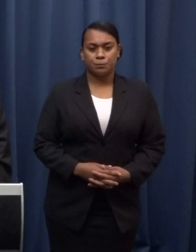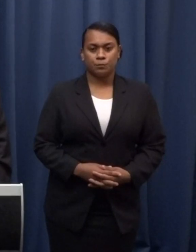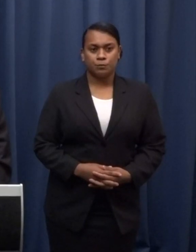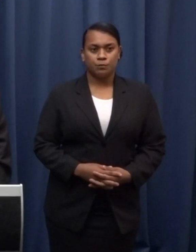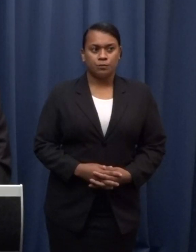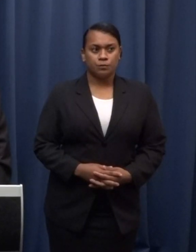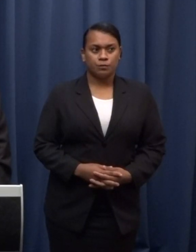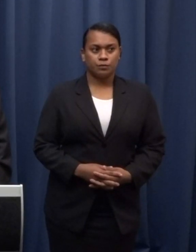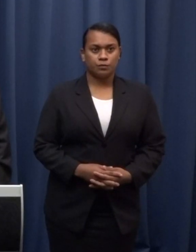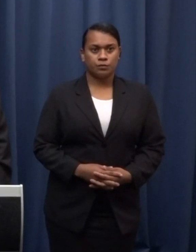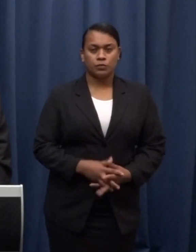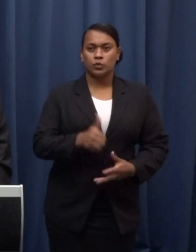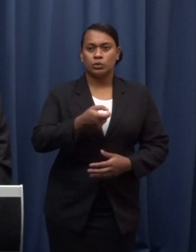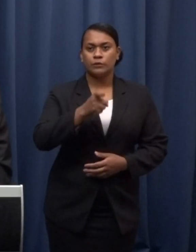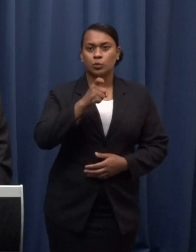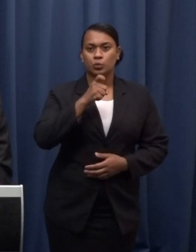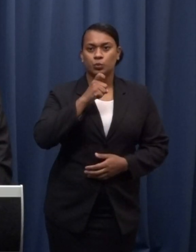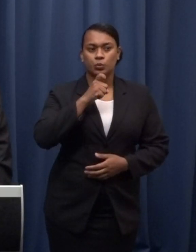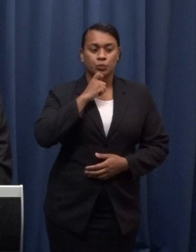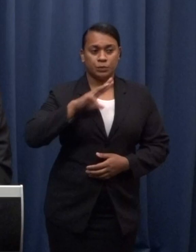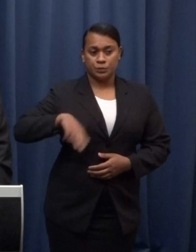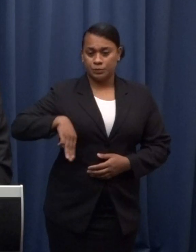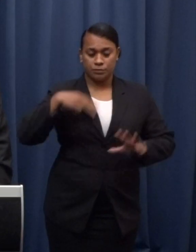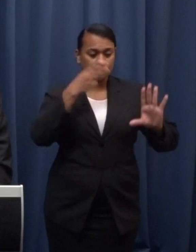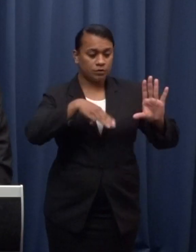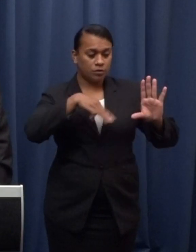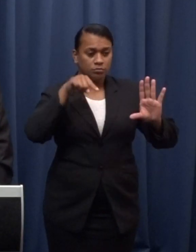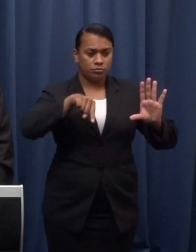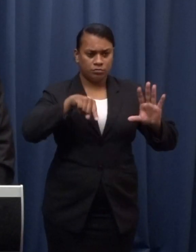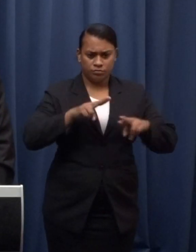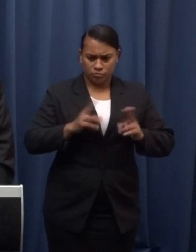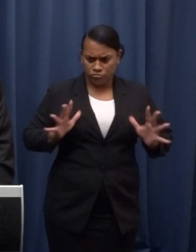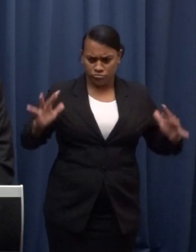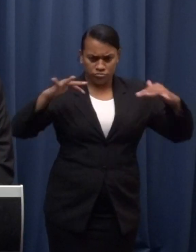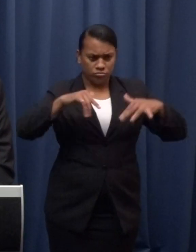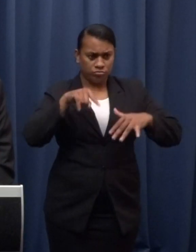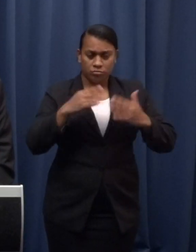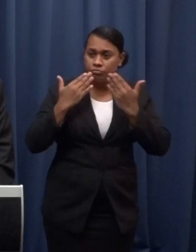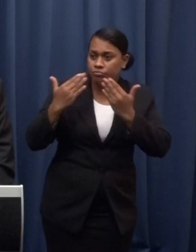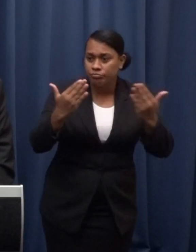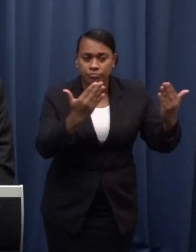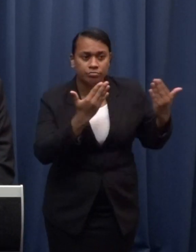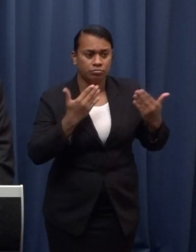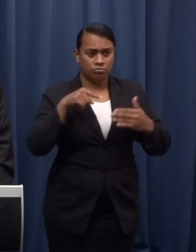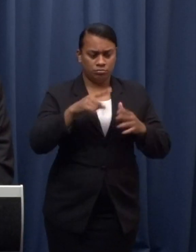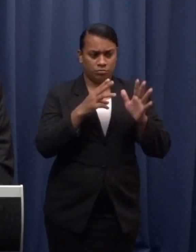Good afternoon, members of the media, members of the press. Thank you to Dr. Alicia Saukan,